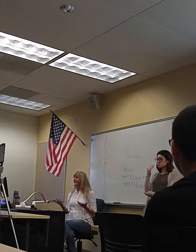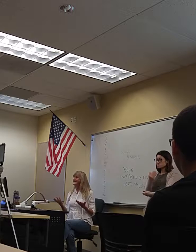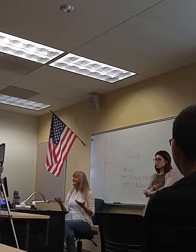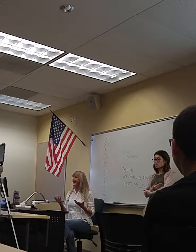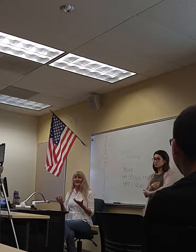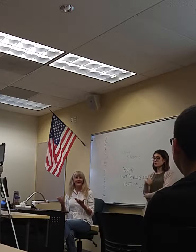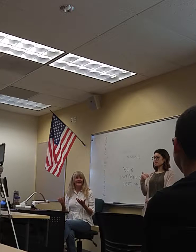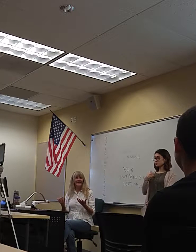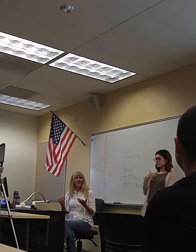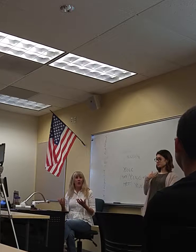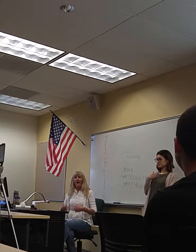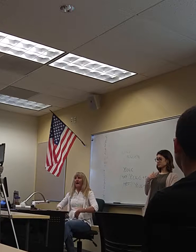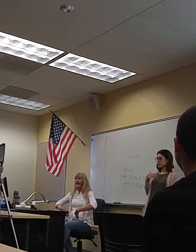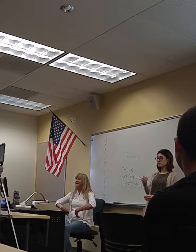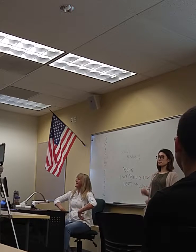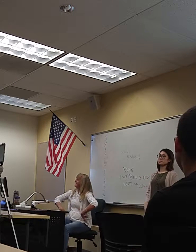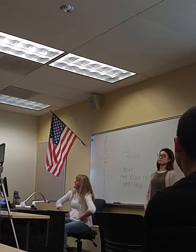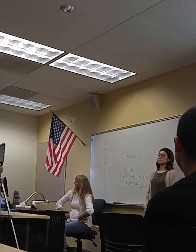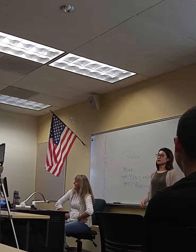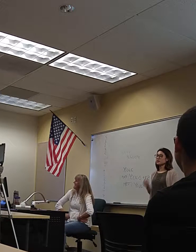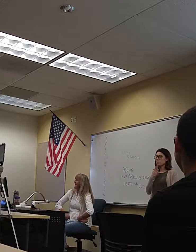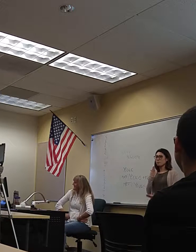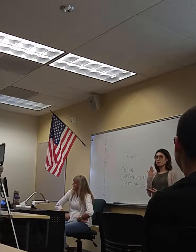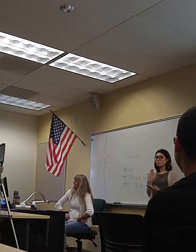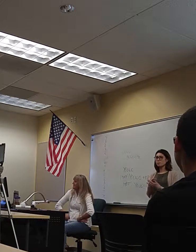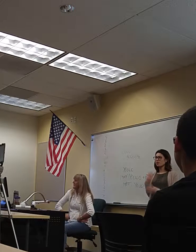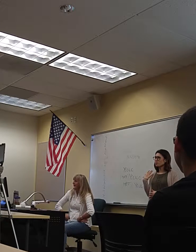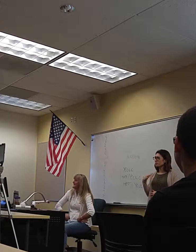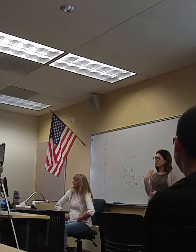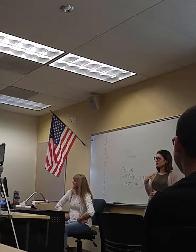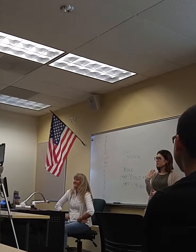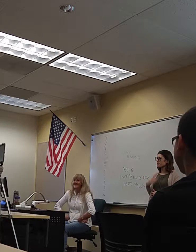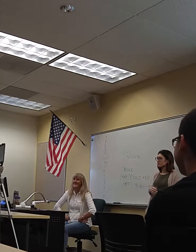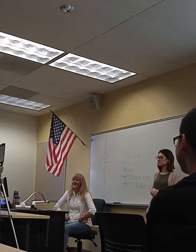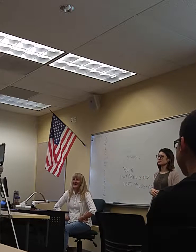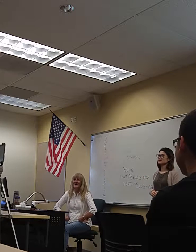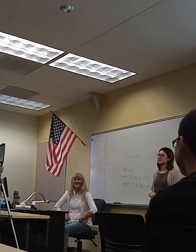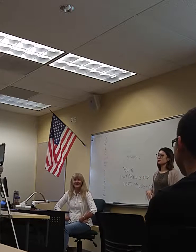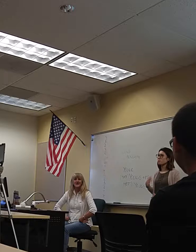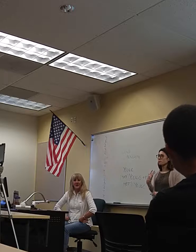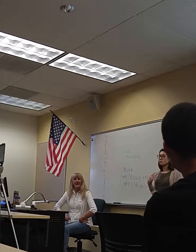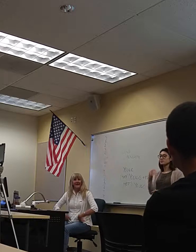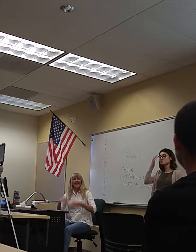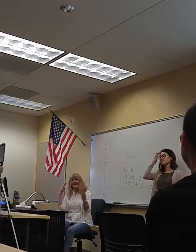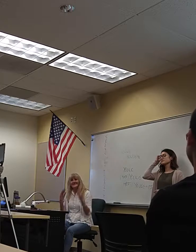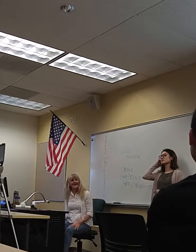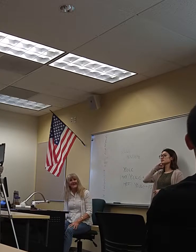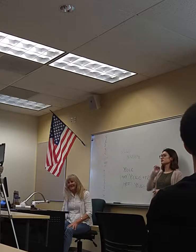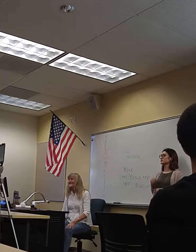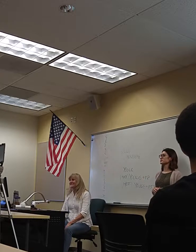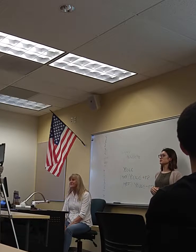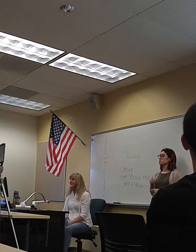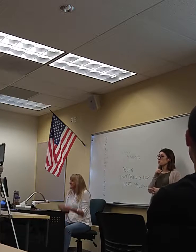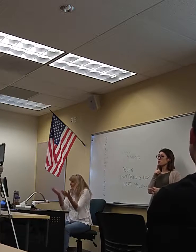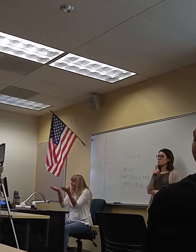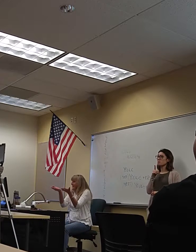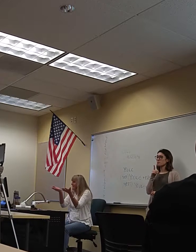Isn't that good? I love I was like, damn, I was so impressed. I really was. Like, I was like, it's good,